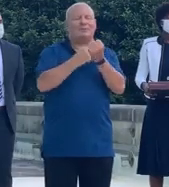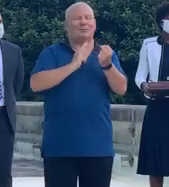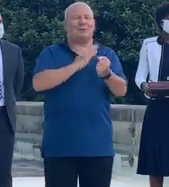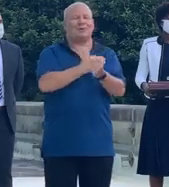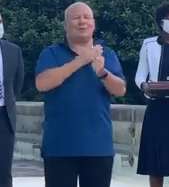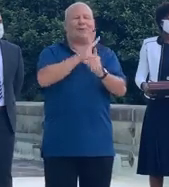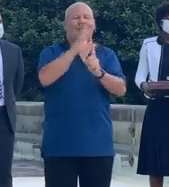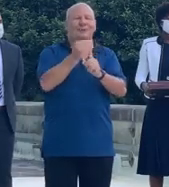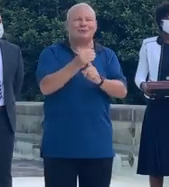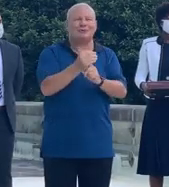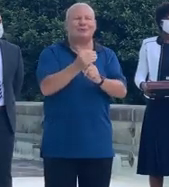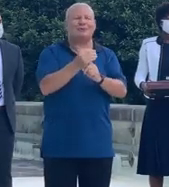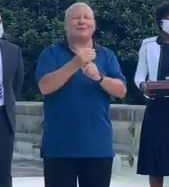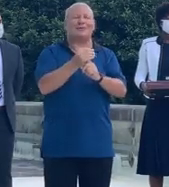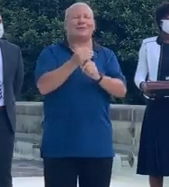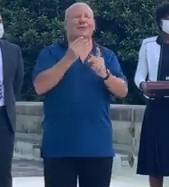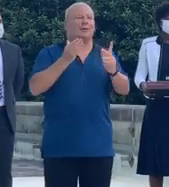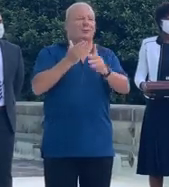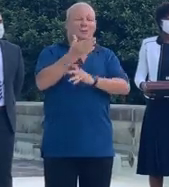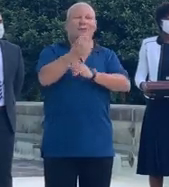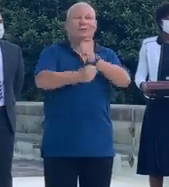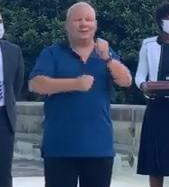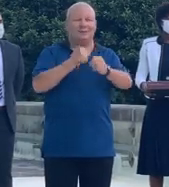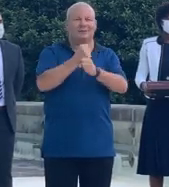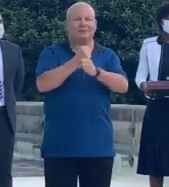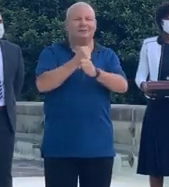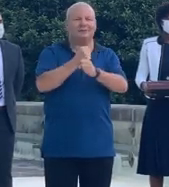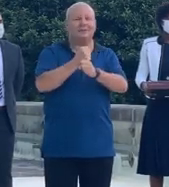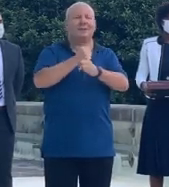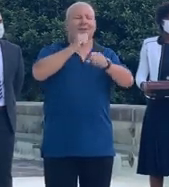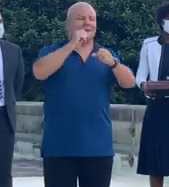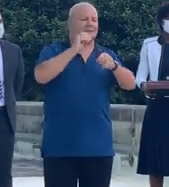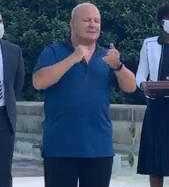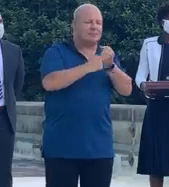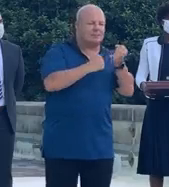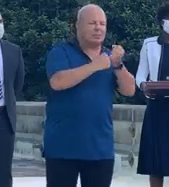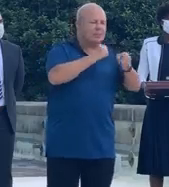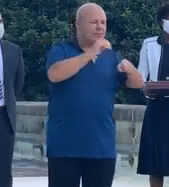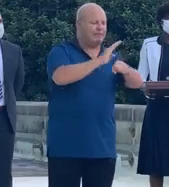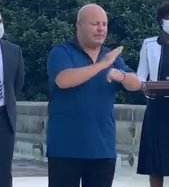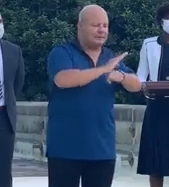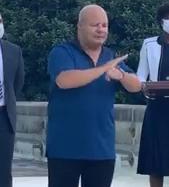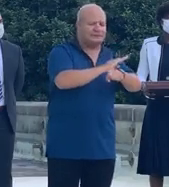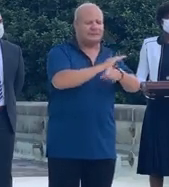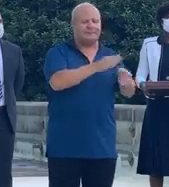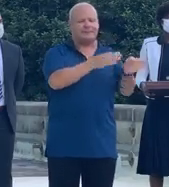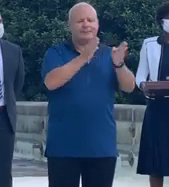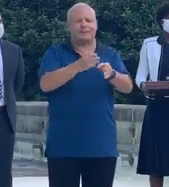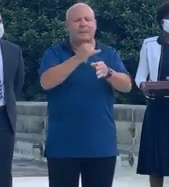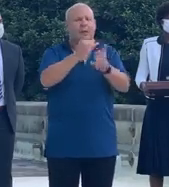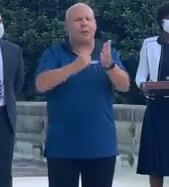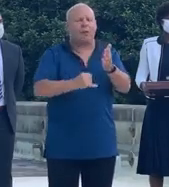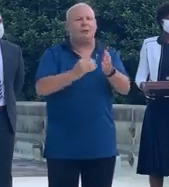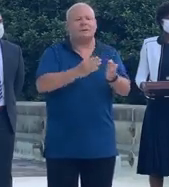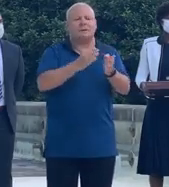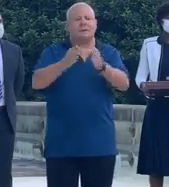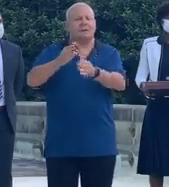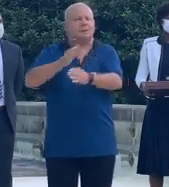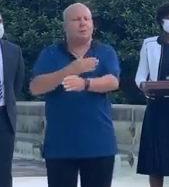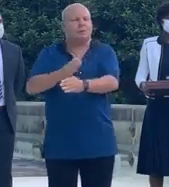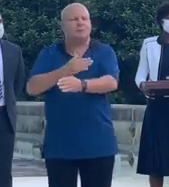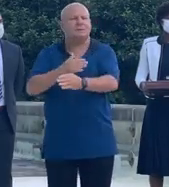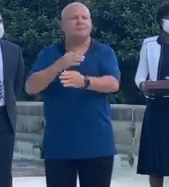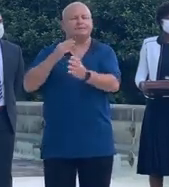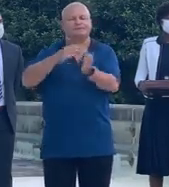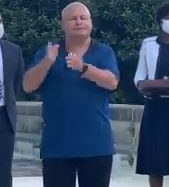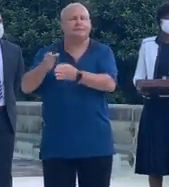culture, our Hispanic culture, all throughout the year through supporting businesses and art and music and cuisine.